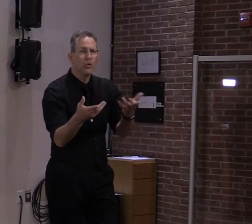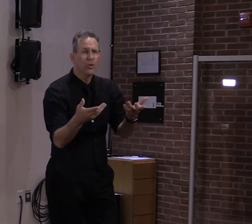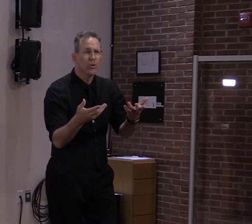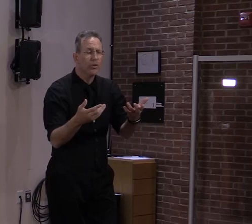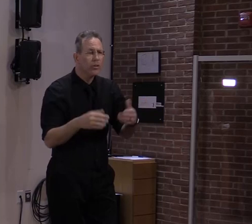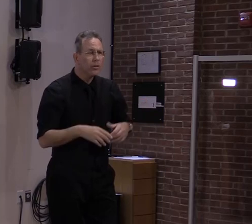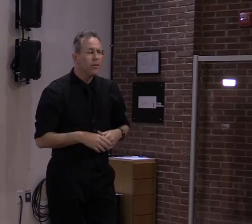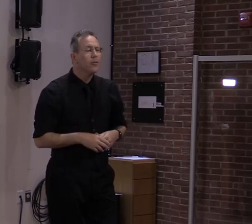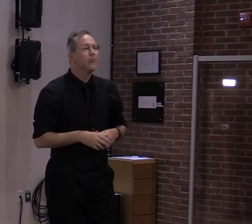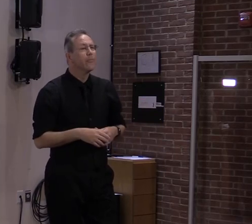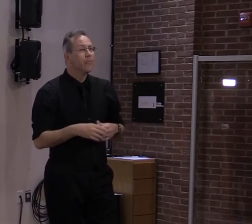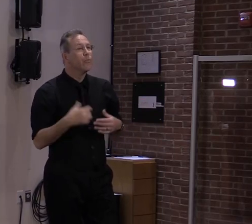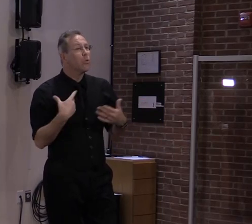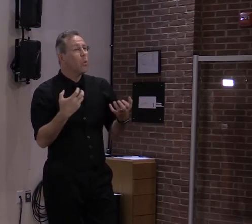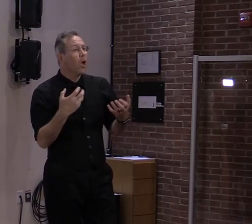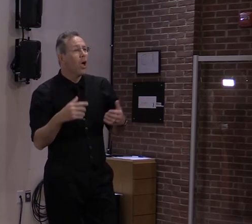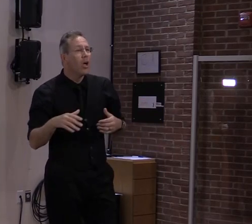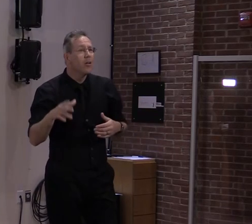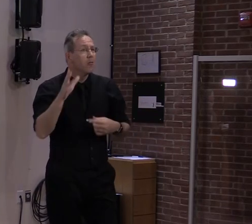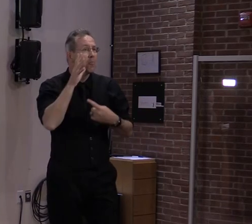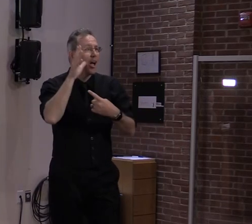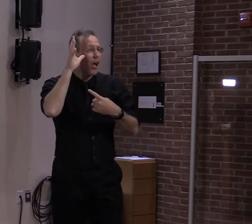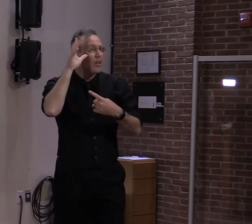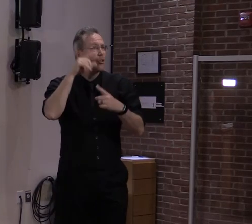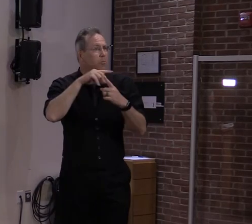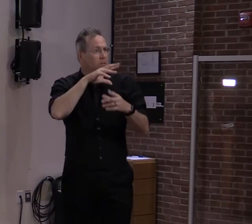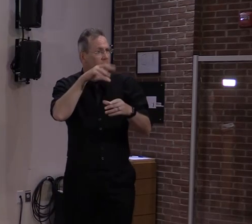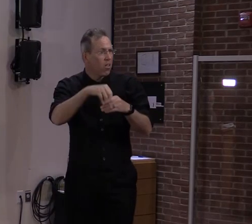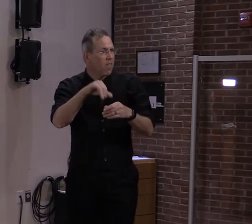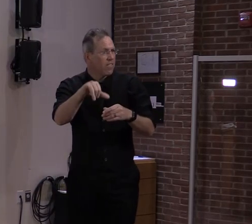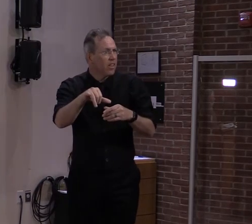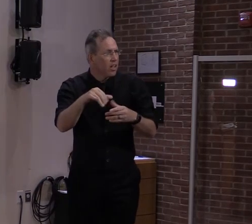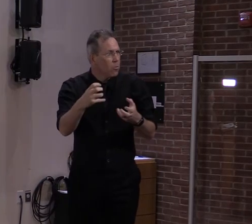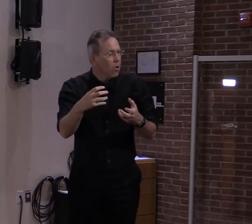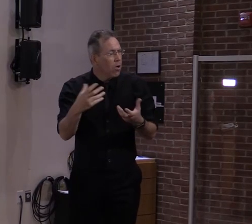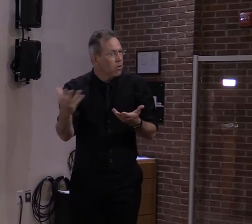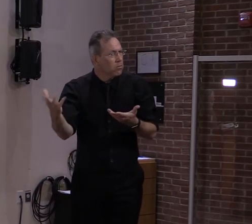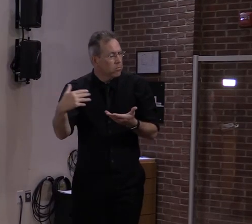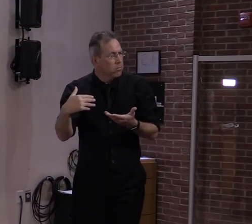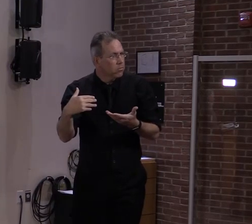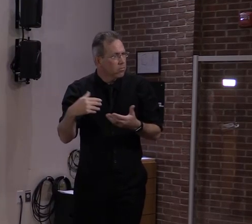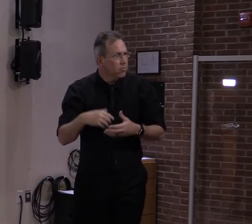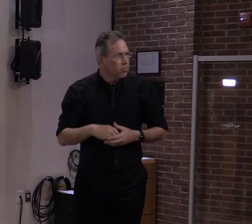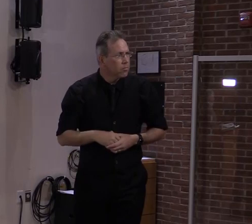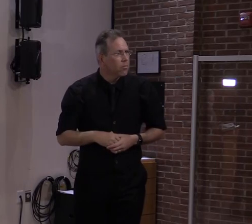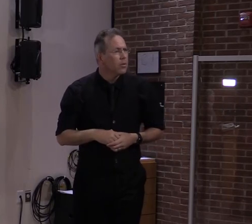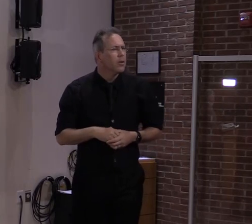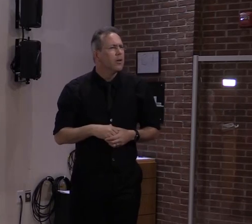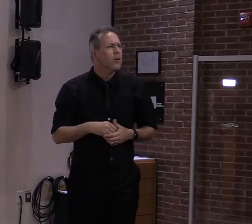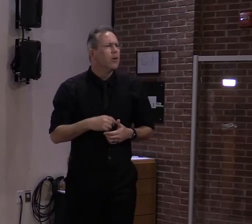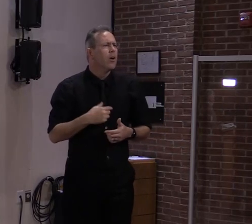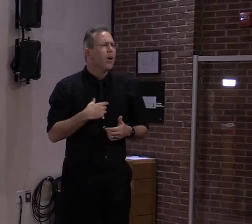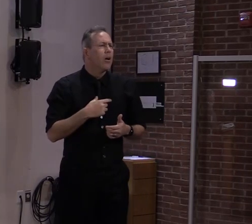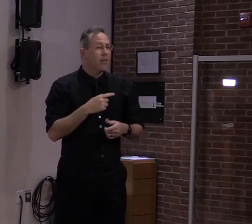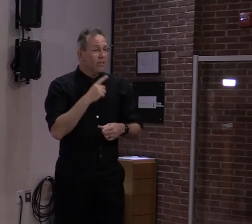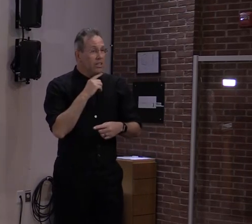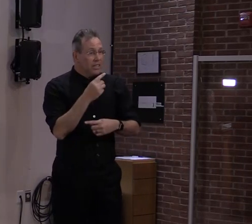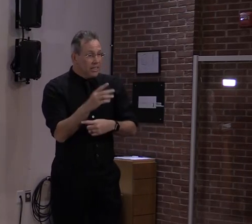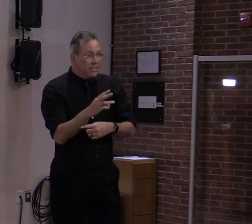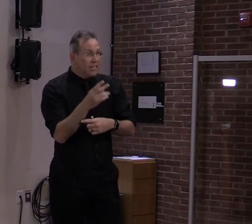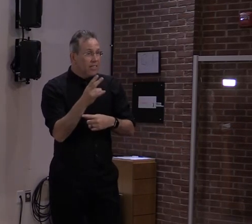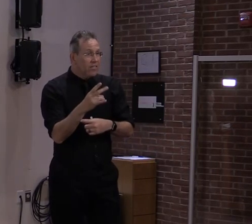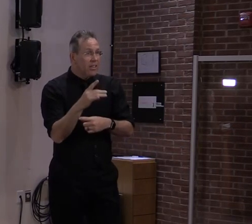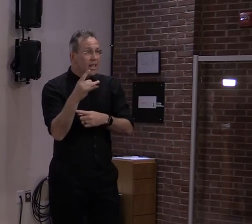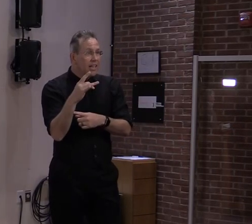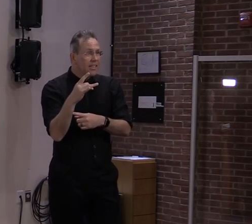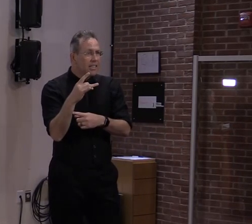input into this. I haven't, as we saw on the graph, we've had pretty good uptake in the 16 and 17 year olds.